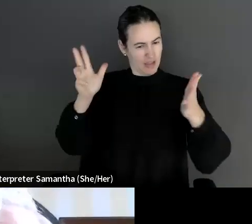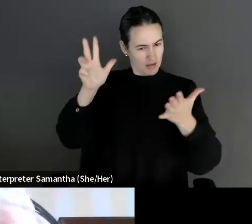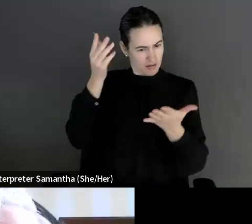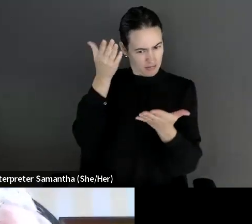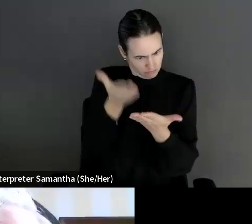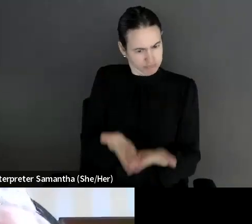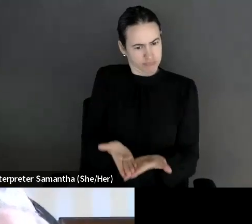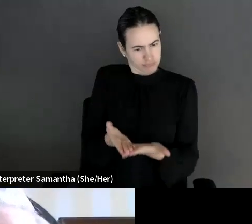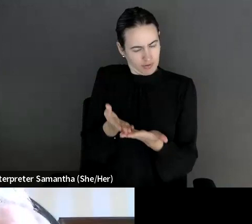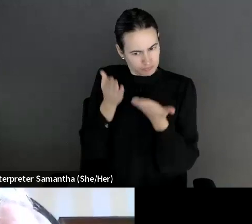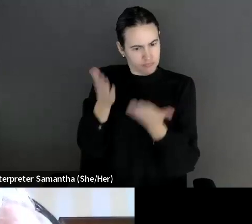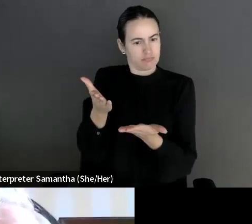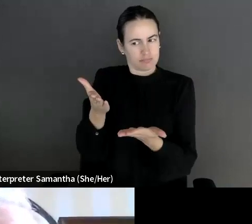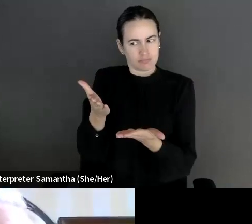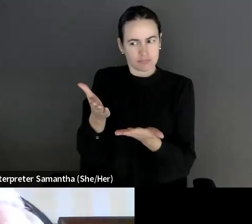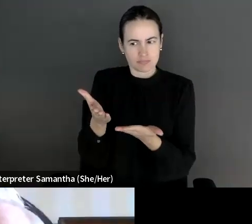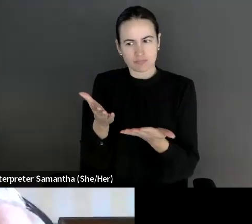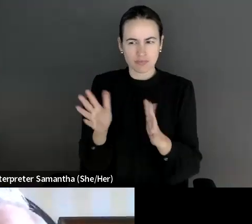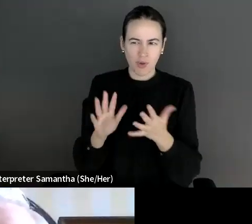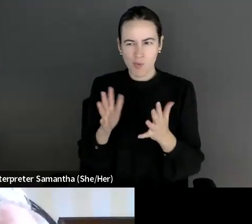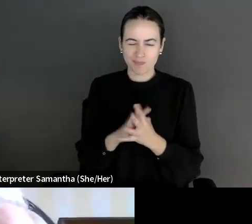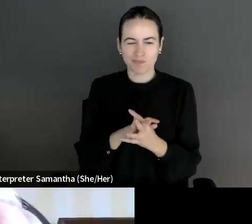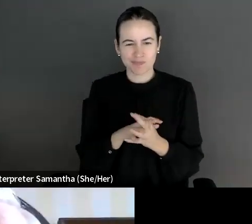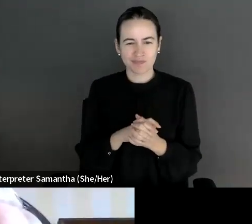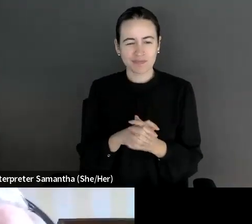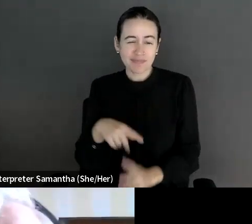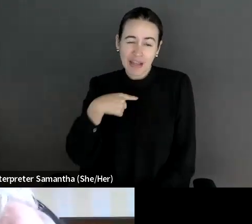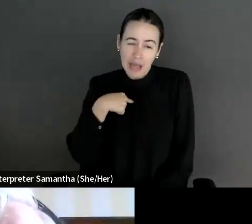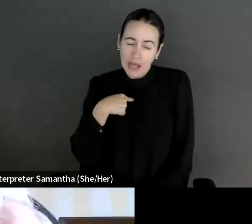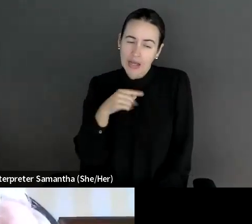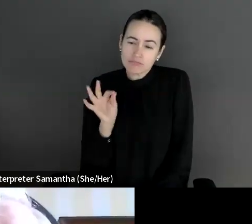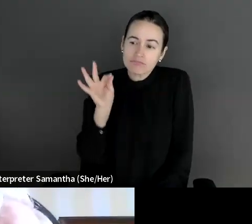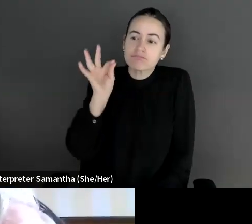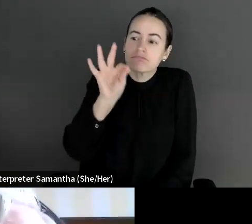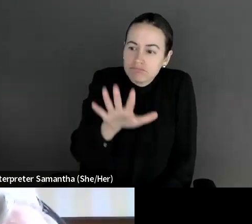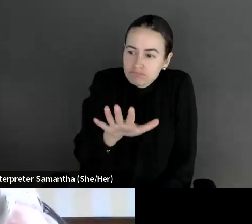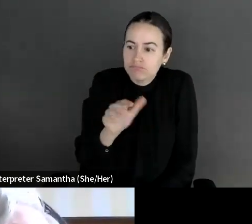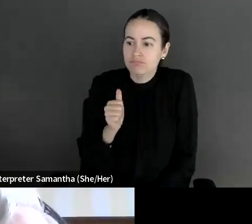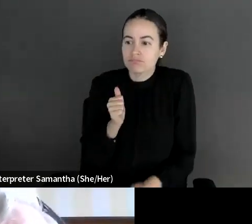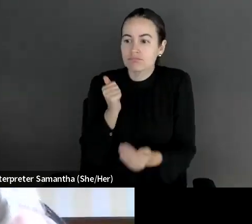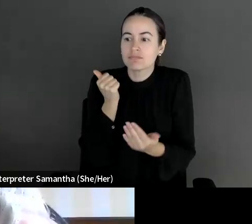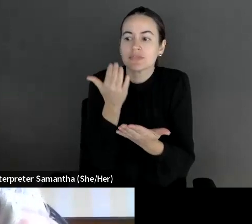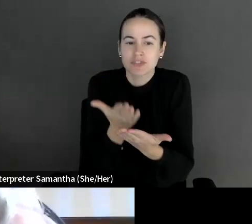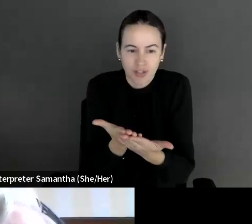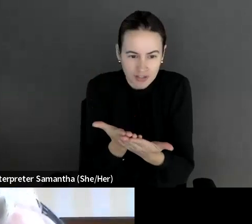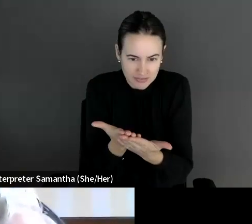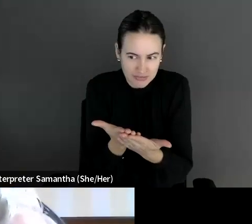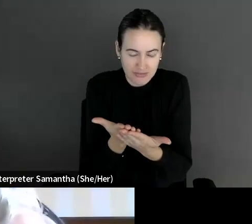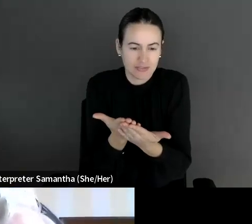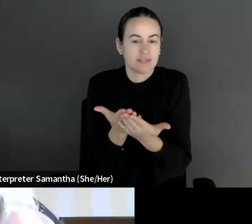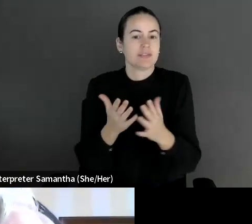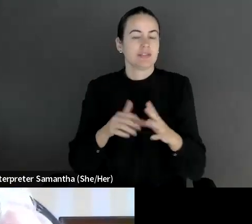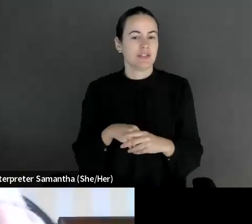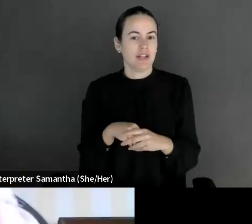I would suggest you to do some kind of differential item functioning or task